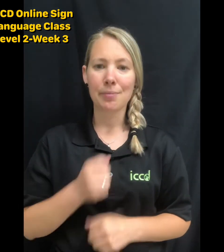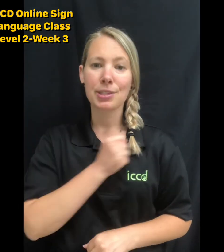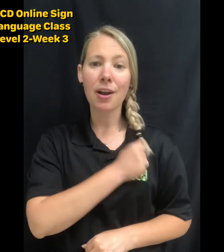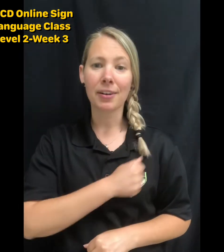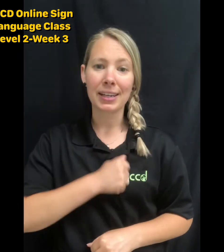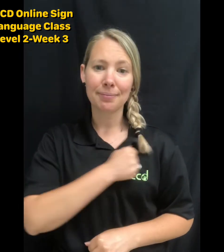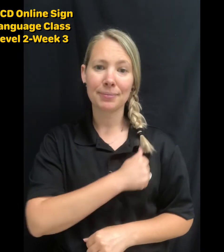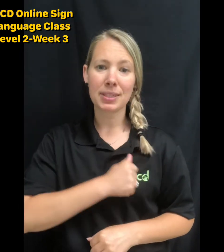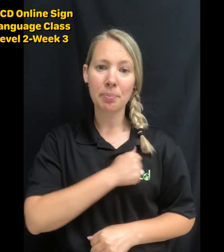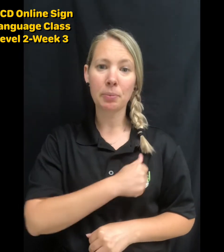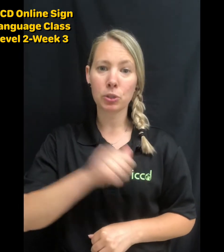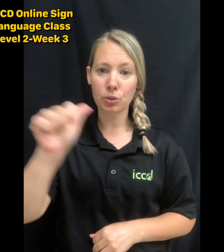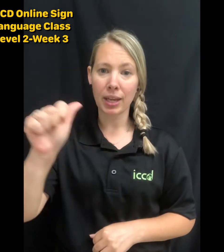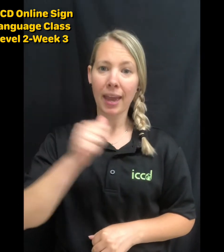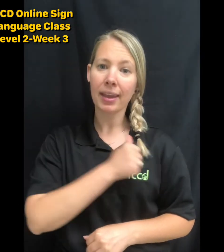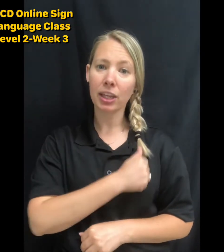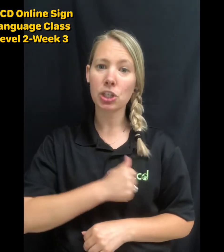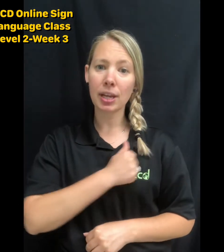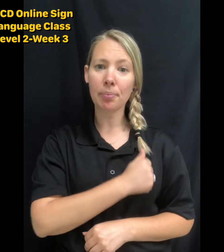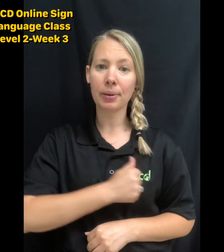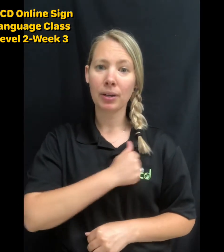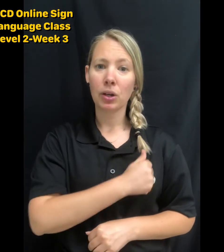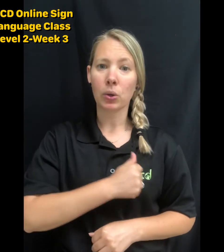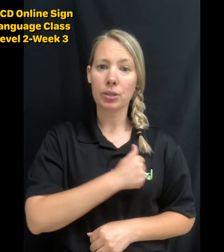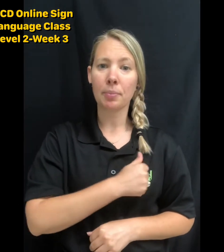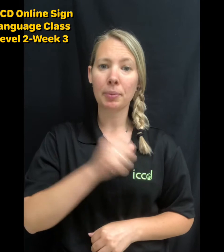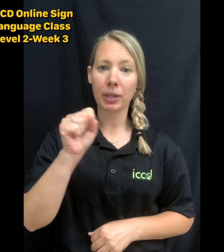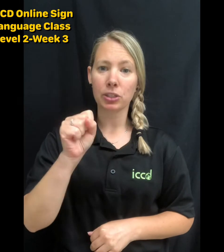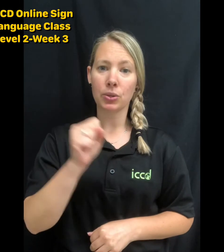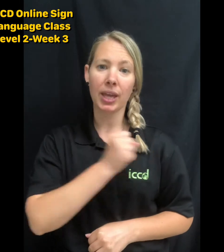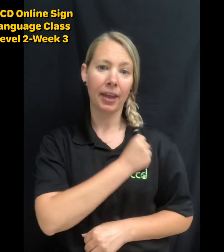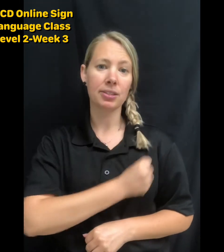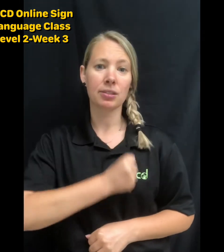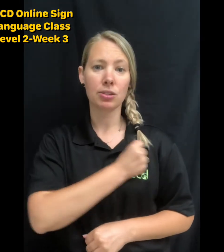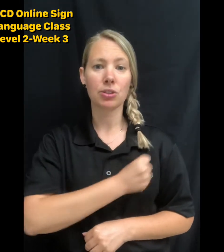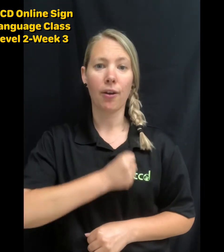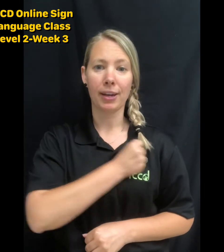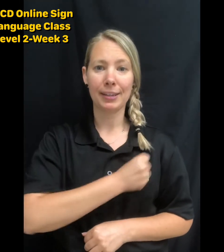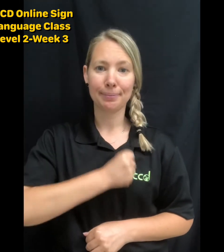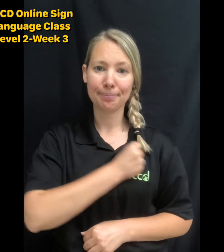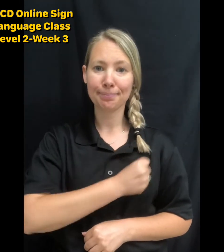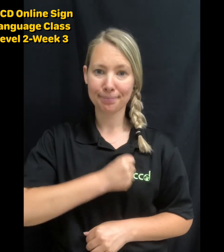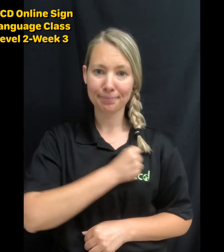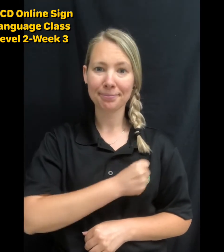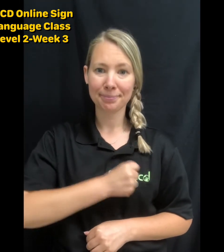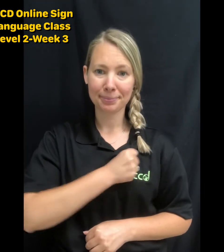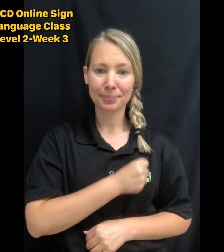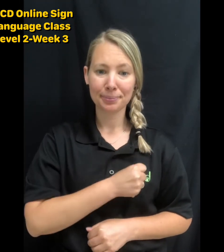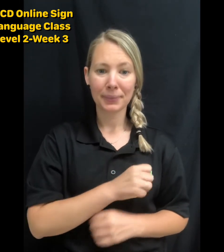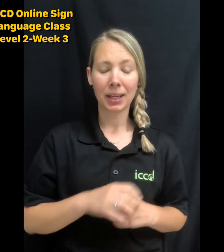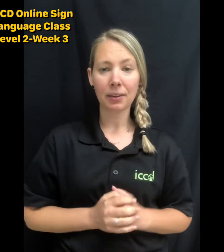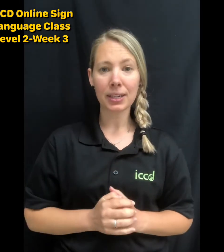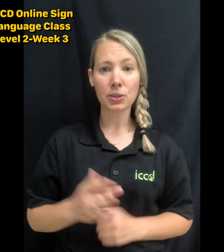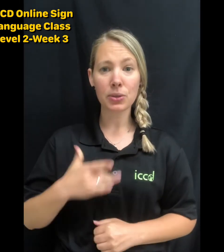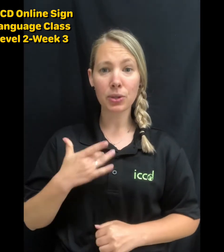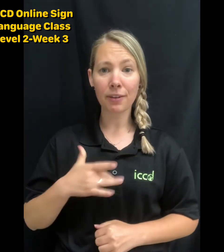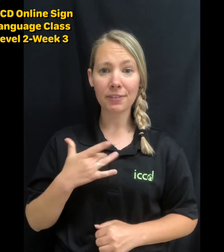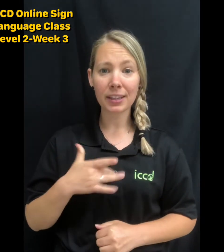Sorry. Sorry. people do the A handshape. Or some people like to do the S. Sorry. Sorry. All right. So those are our feeling